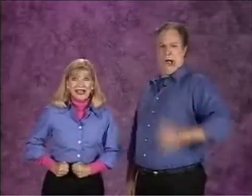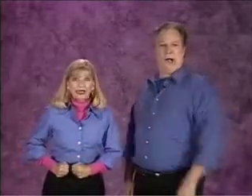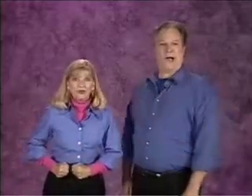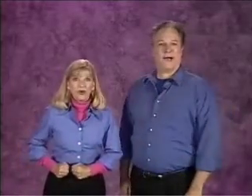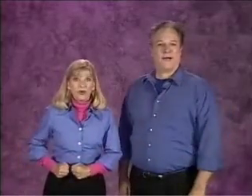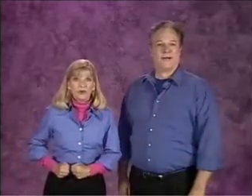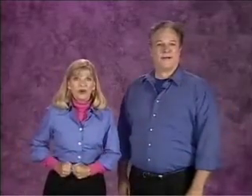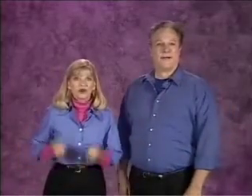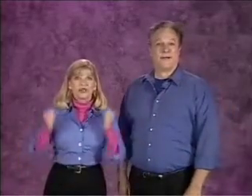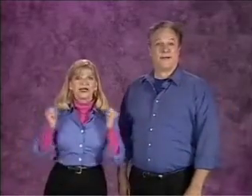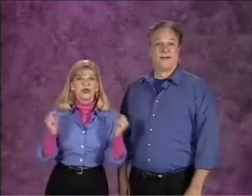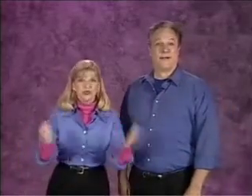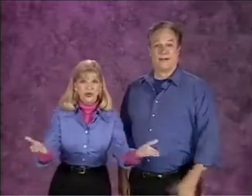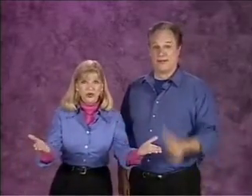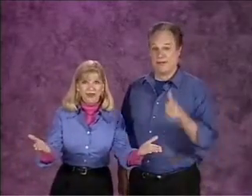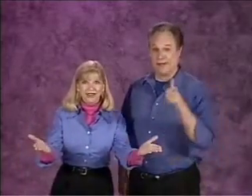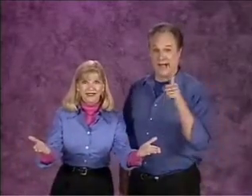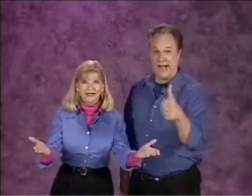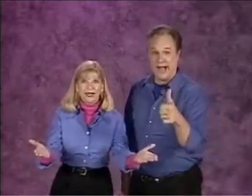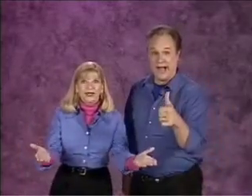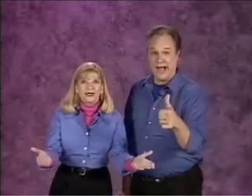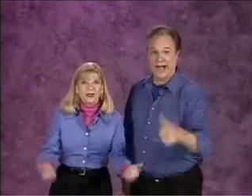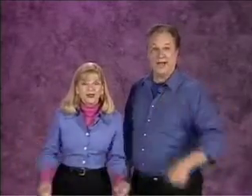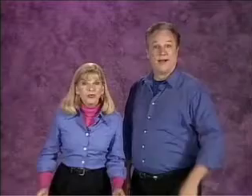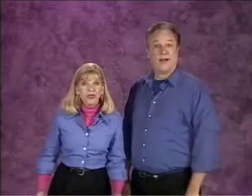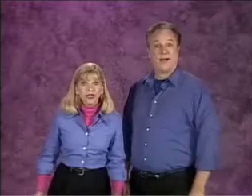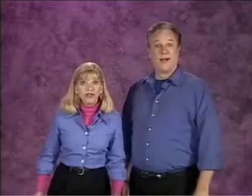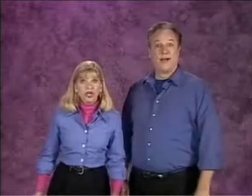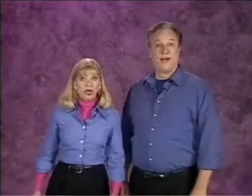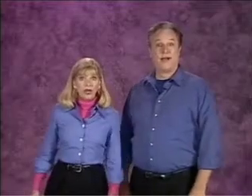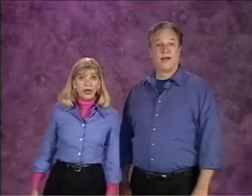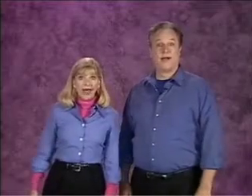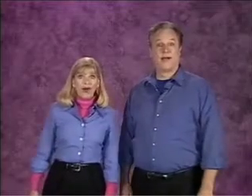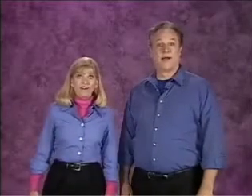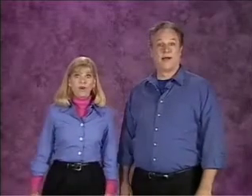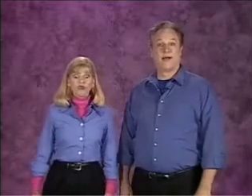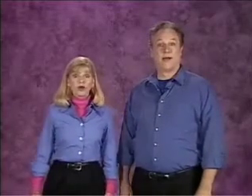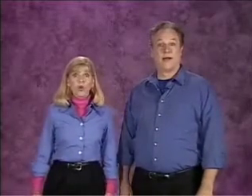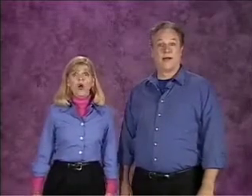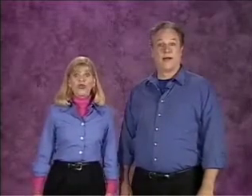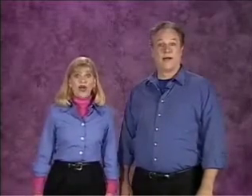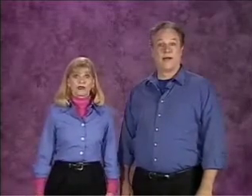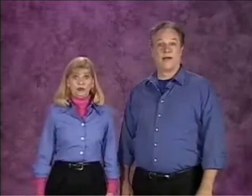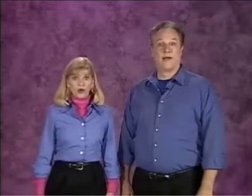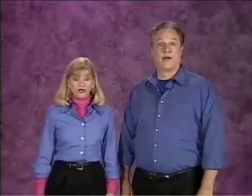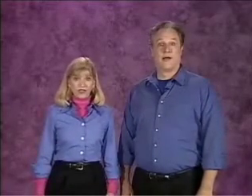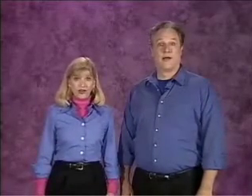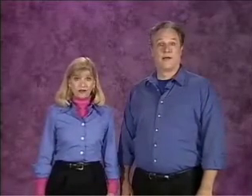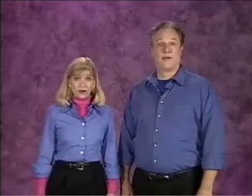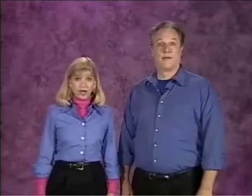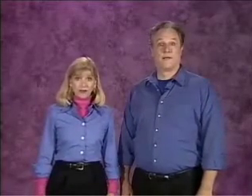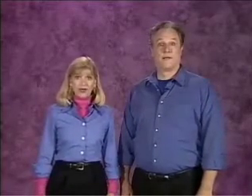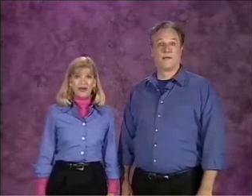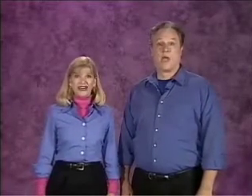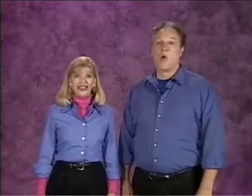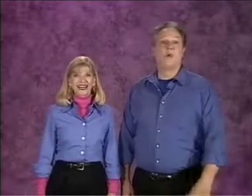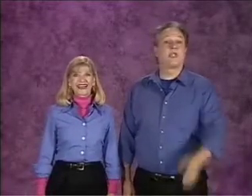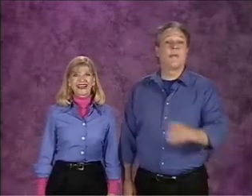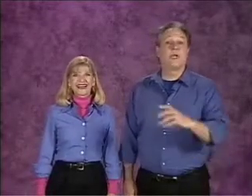And more importantly, you made it. Do you believe it? You now have more than a 1,000-word sign vocabulary. Which can be